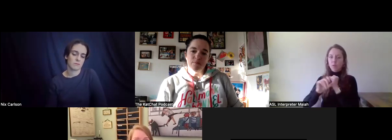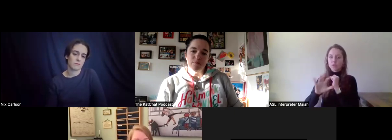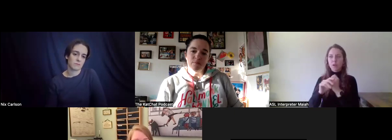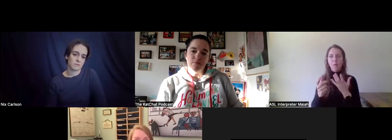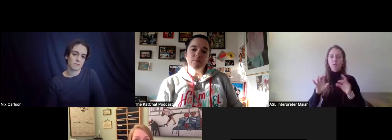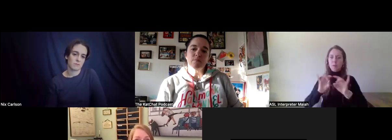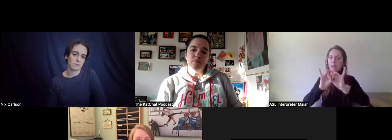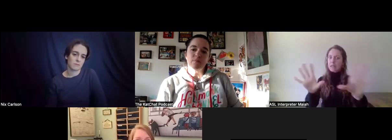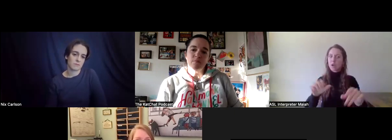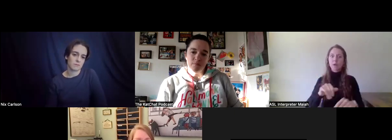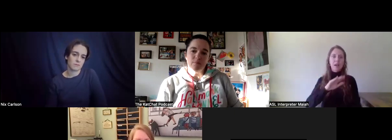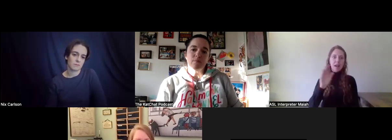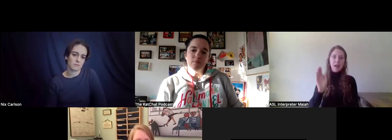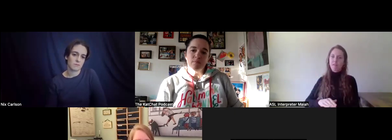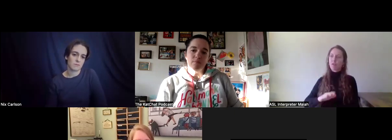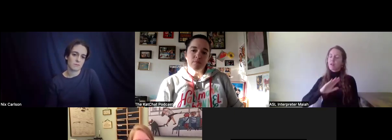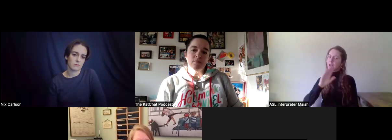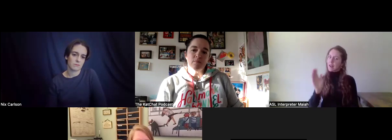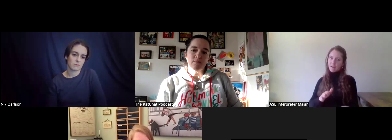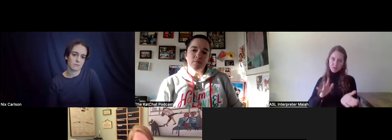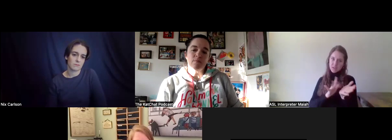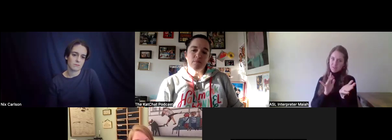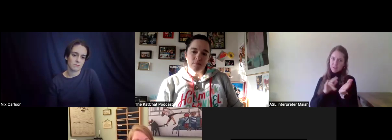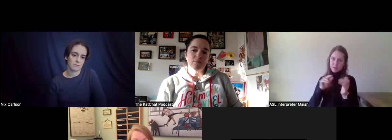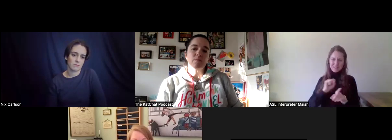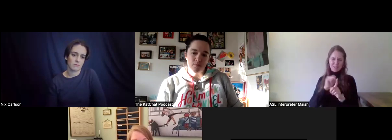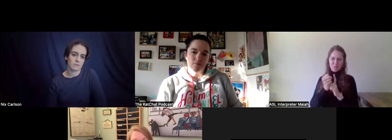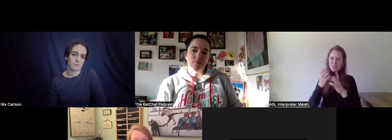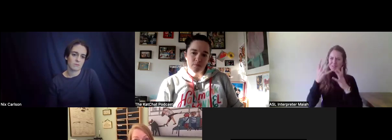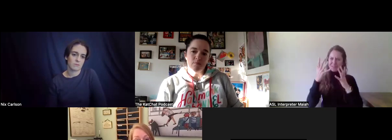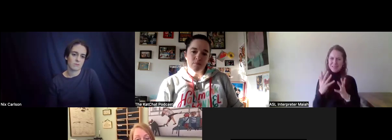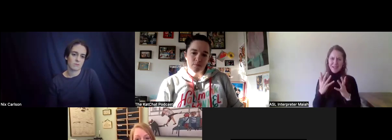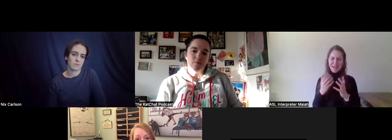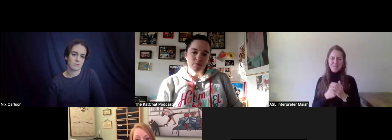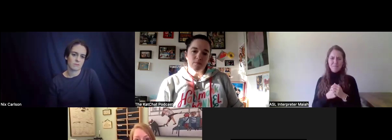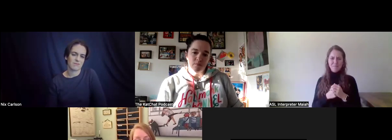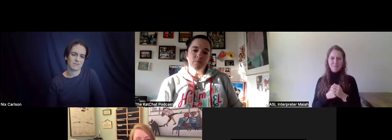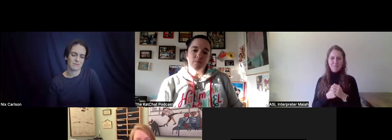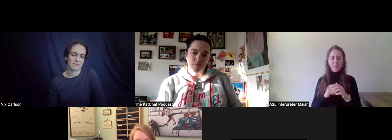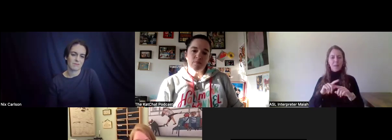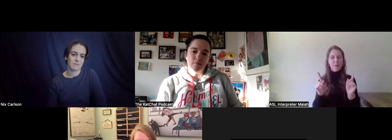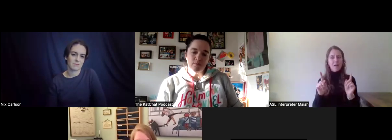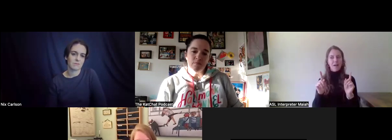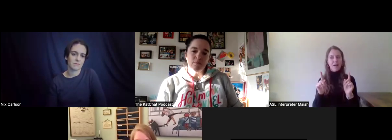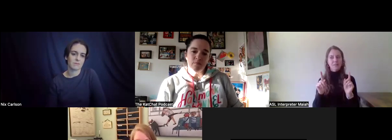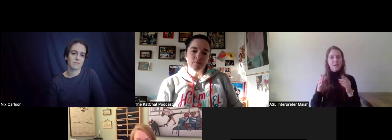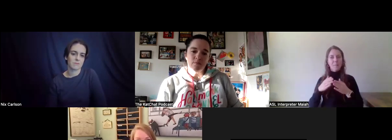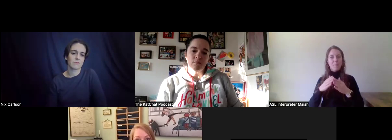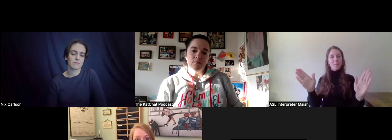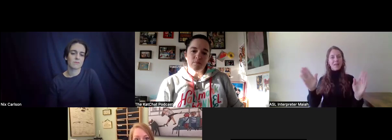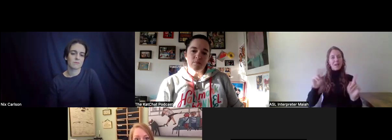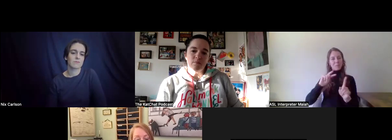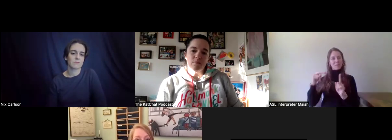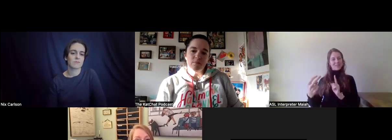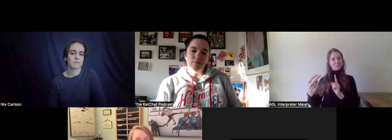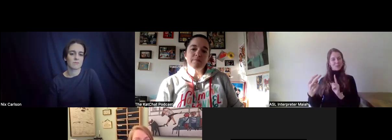never, ever take advantage of something as sad as that. But you're looking at public perception and